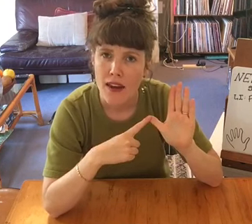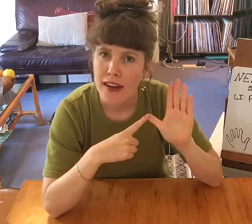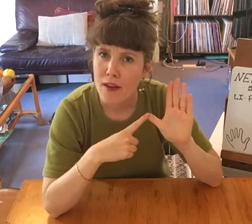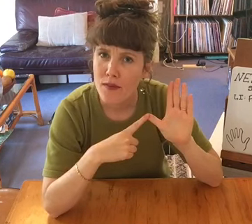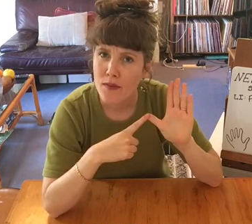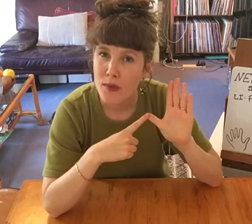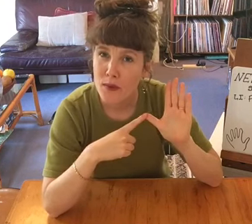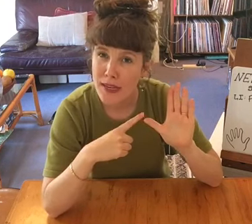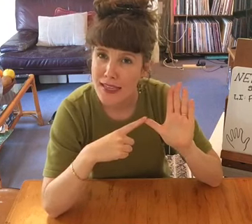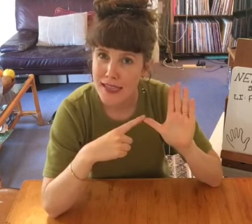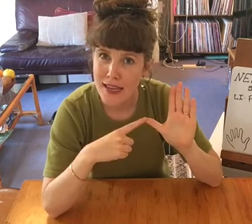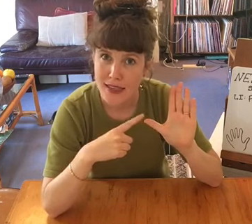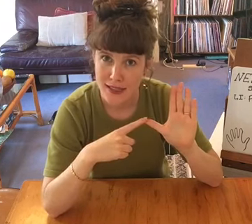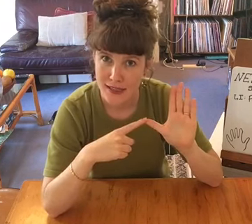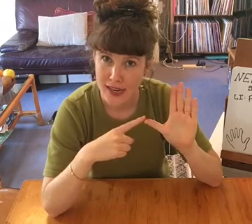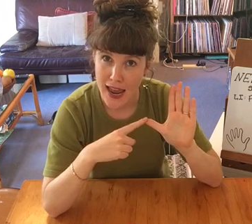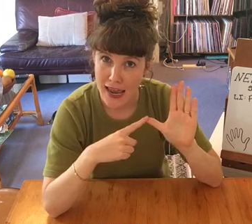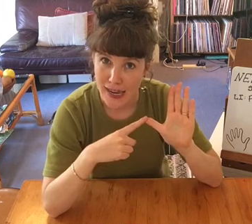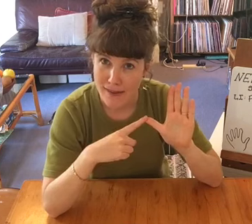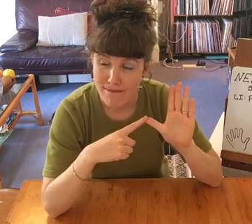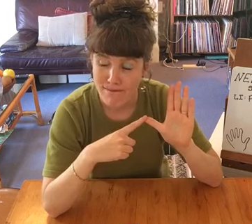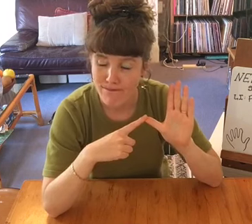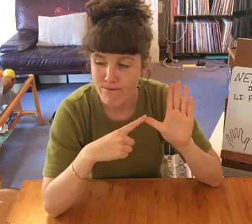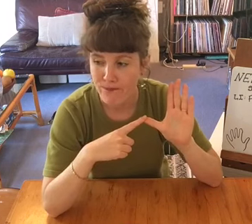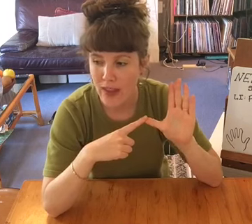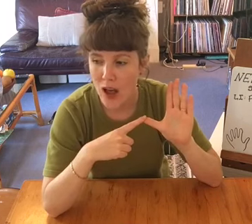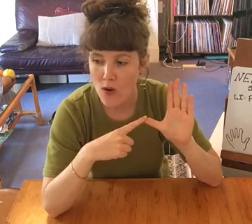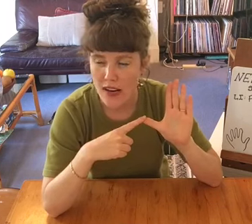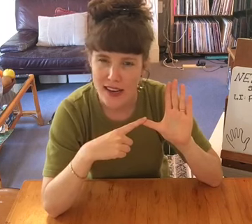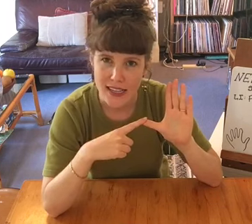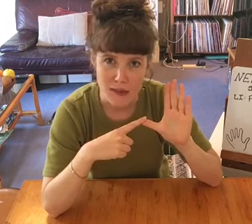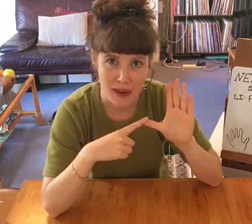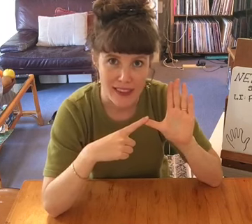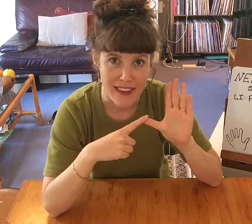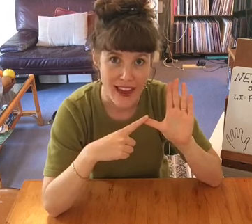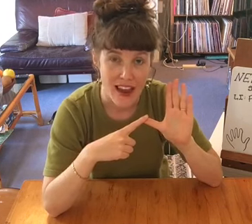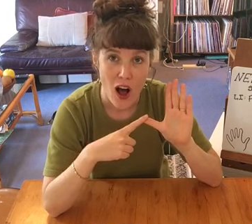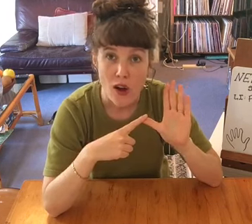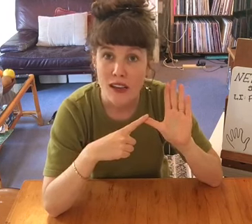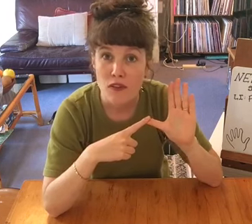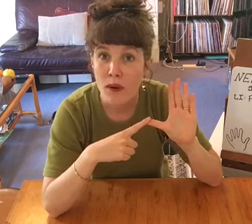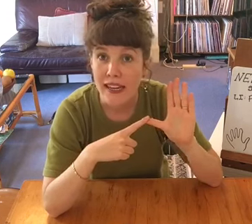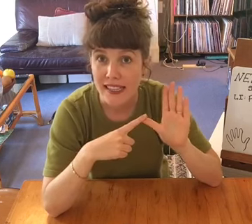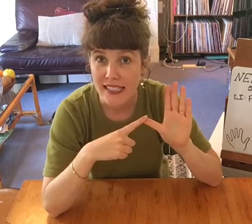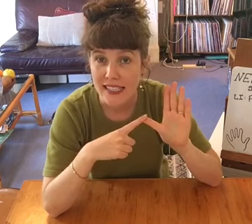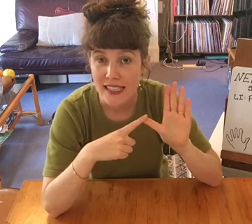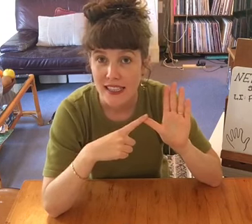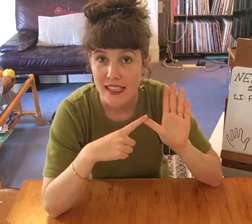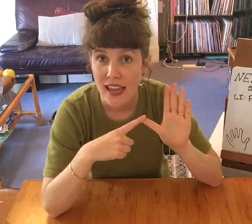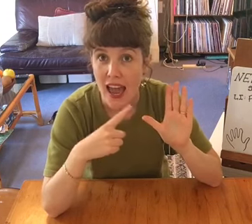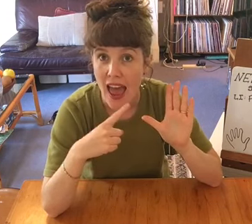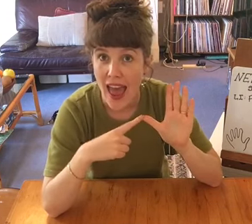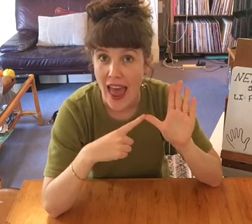Now the reason that this is an A, how could I explain that? I'll give you a hint.